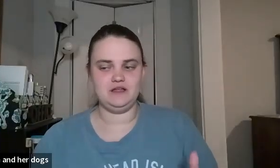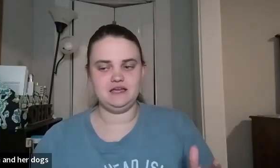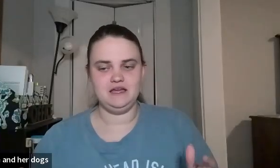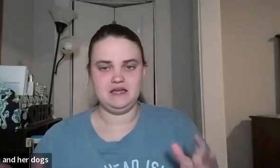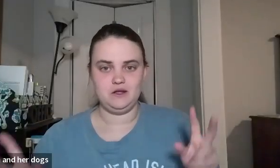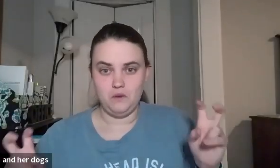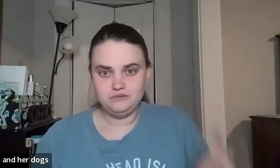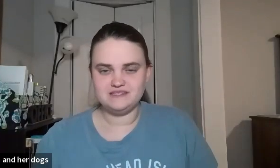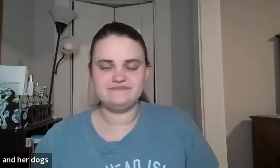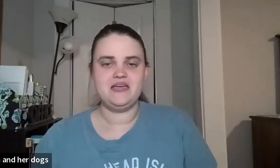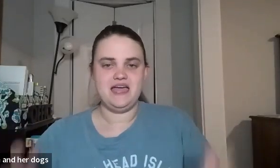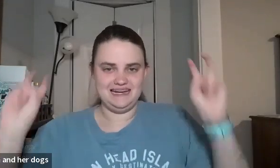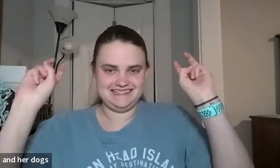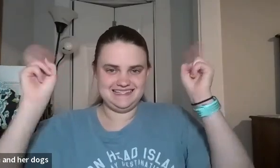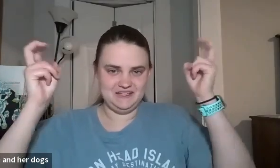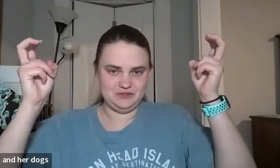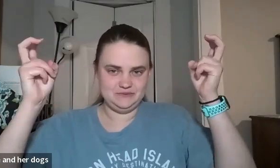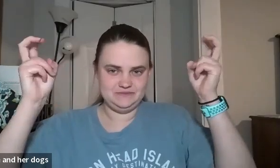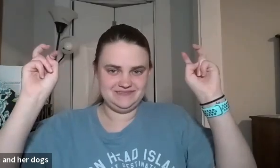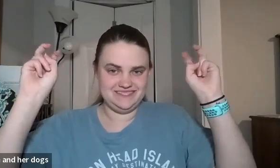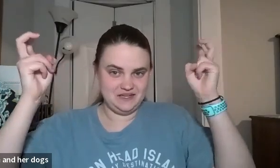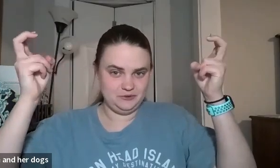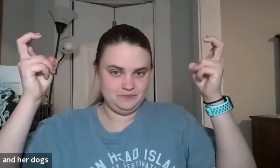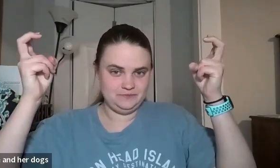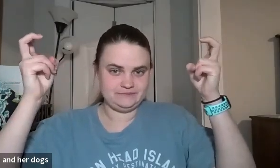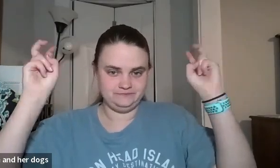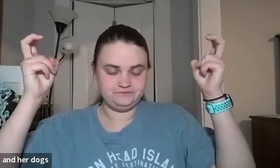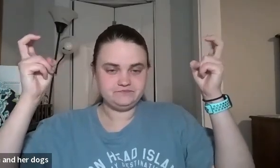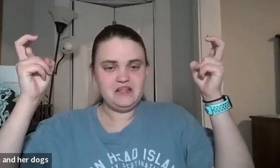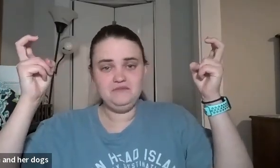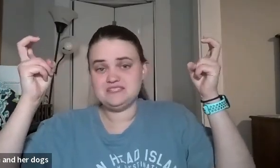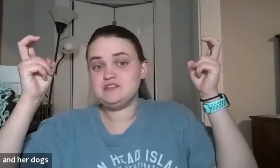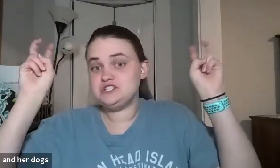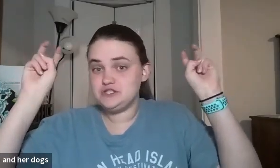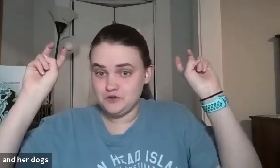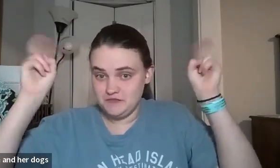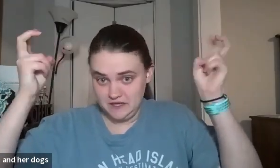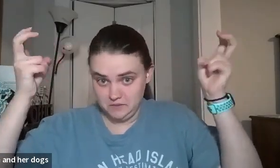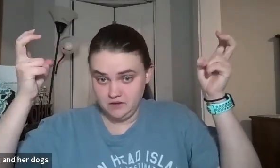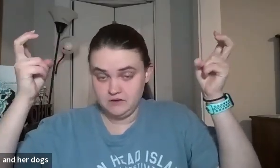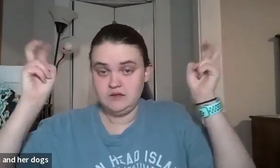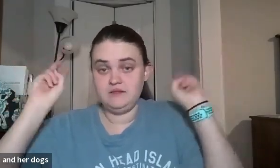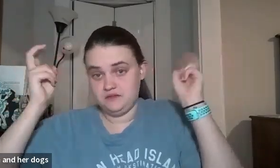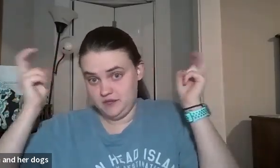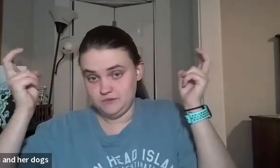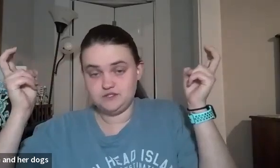like quotes, and it's title. And this is also used for theme, like the theme of a